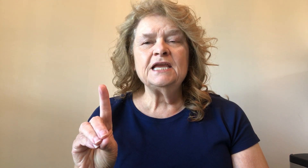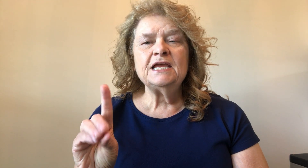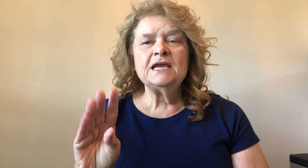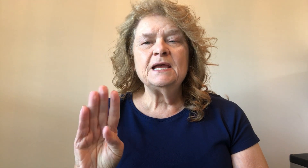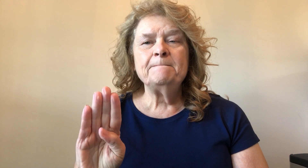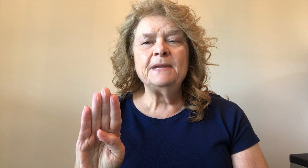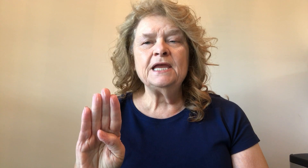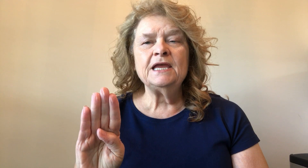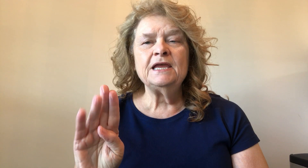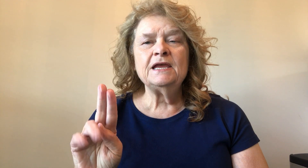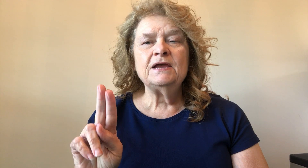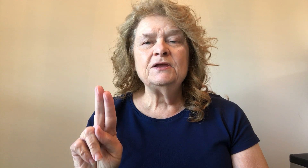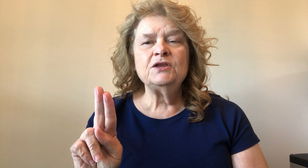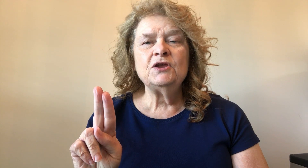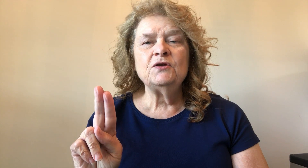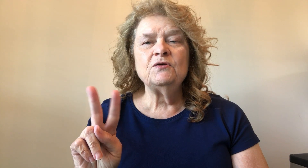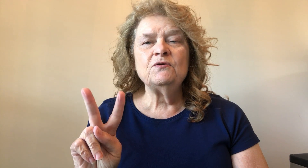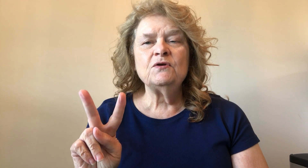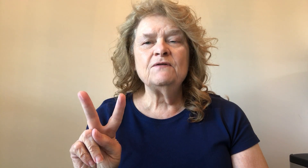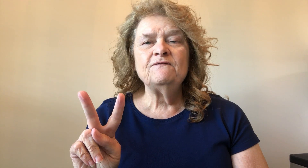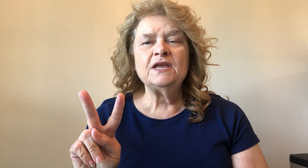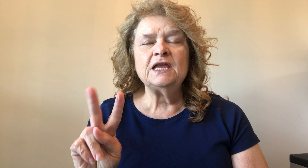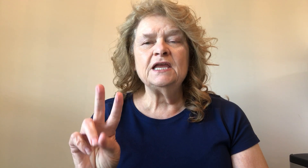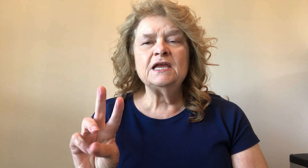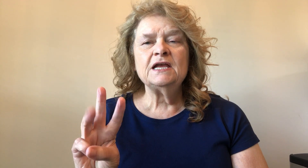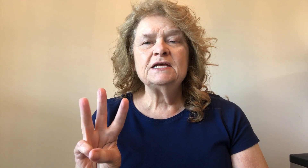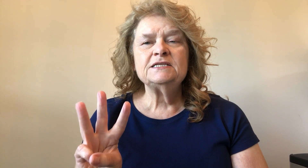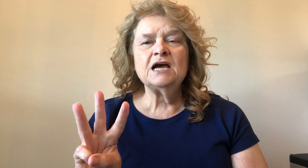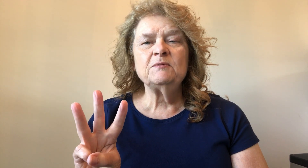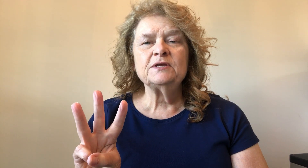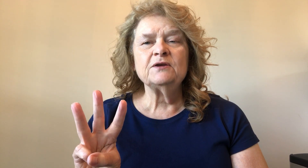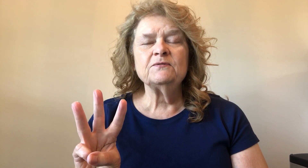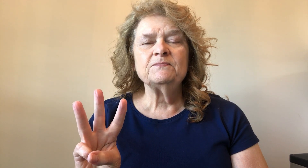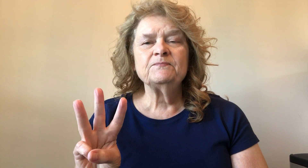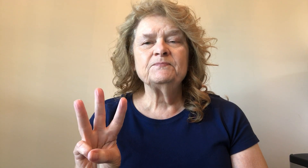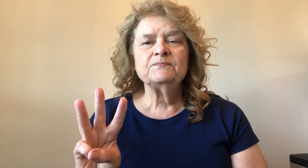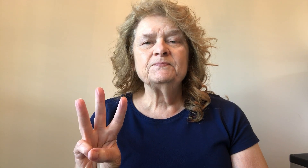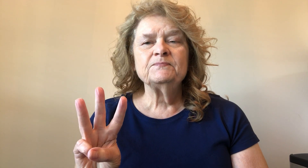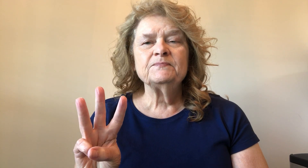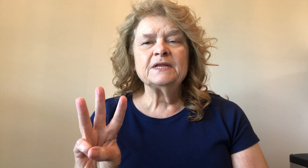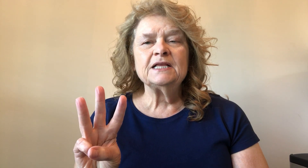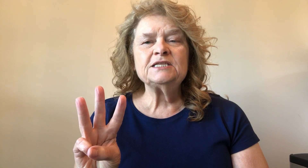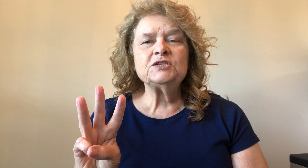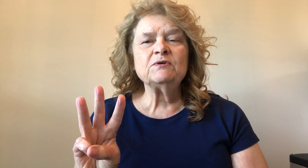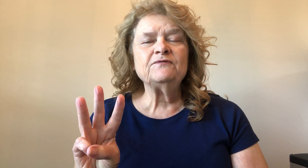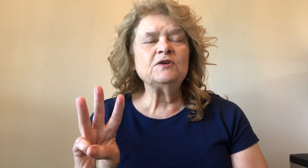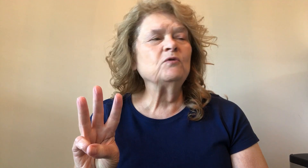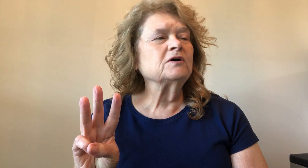D, B, U, V, W. Let's do a few words